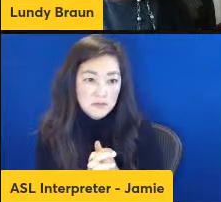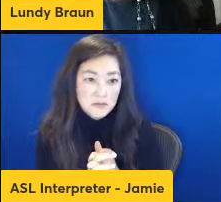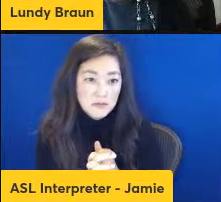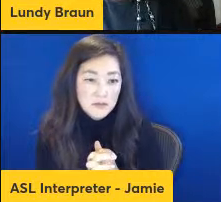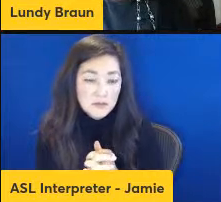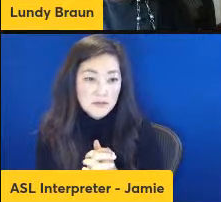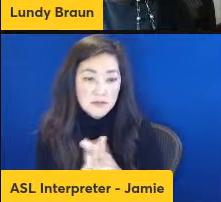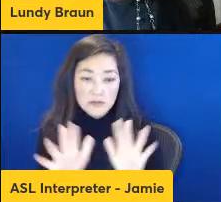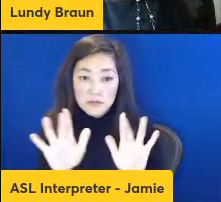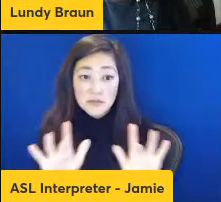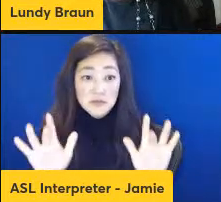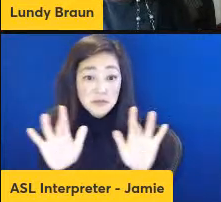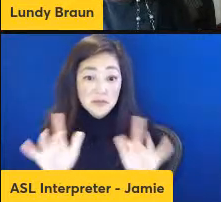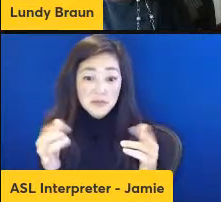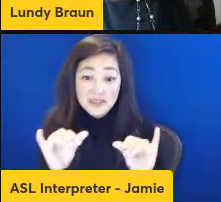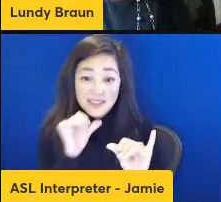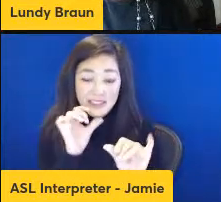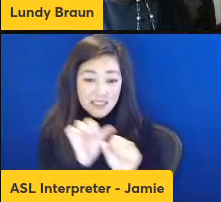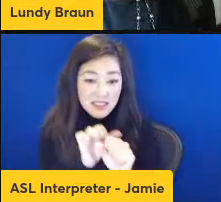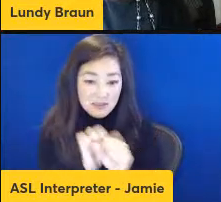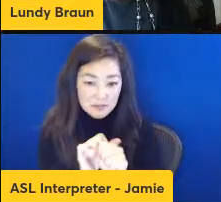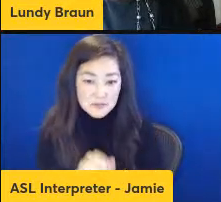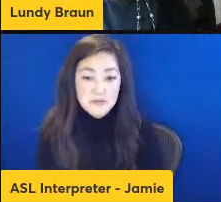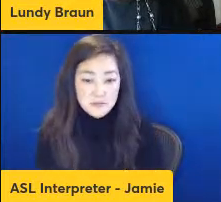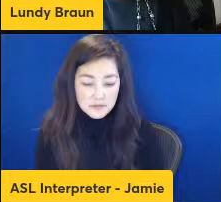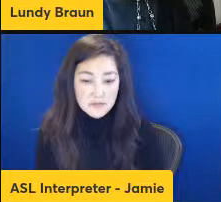No, it's not working.